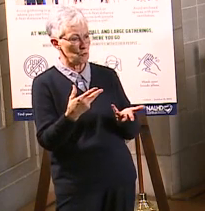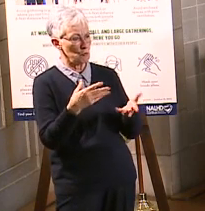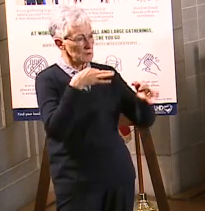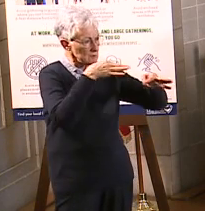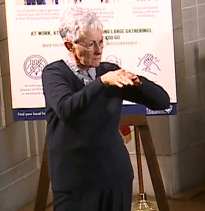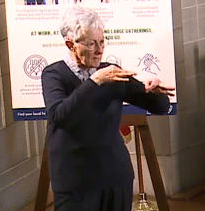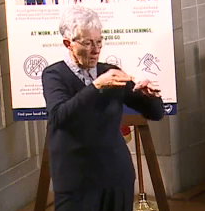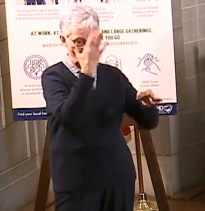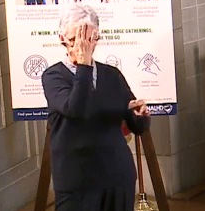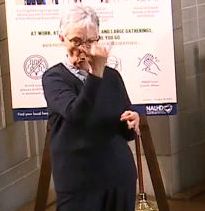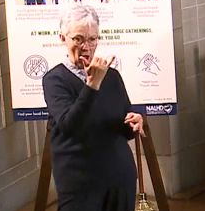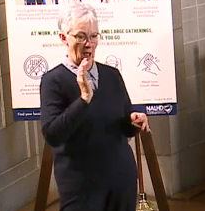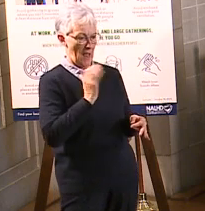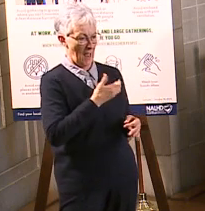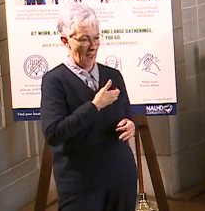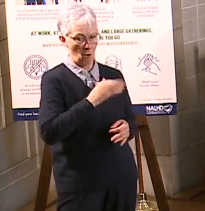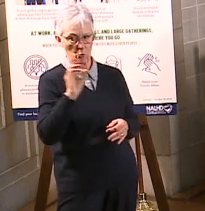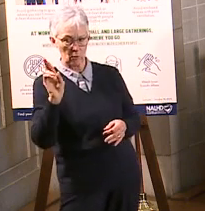going to benefit the American people.